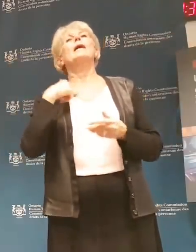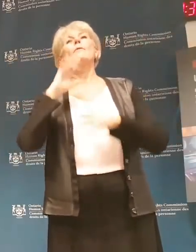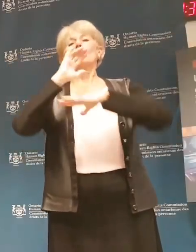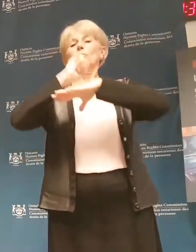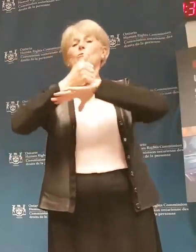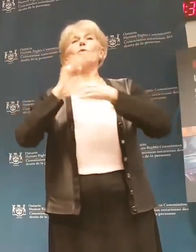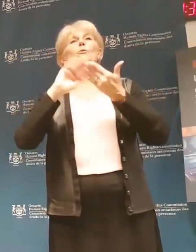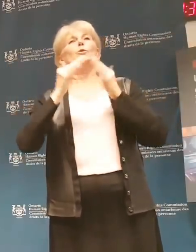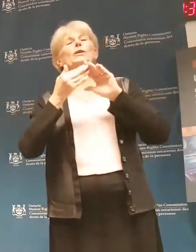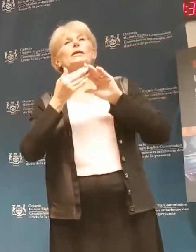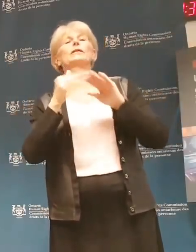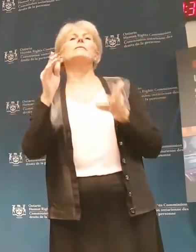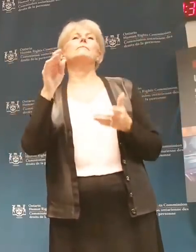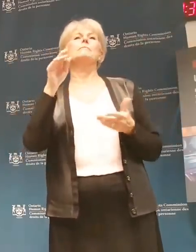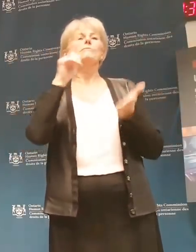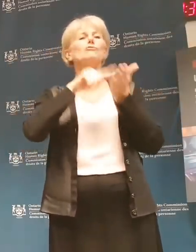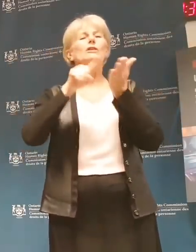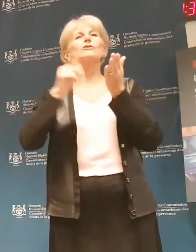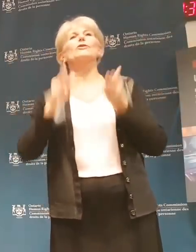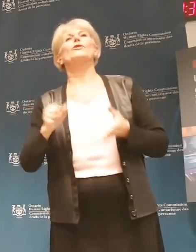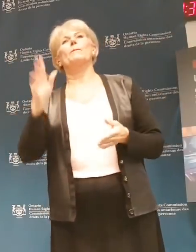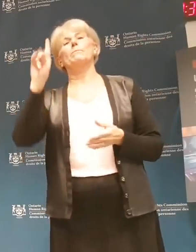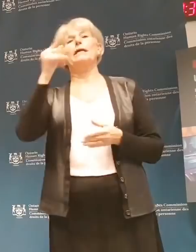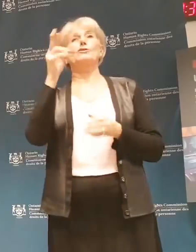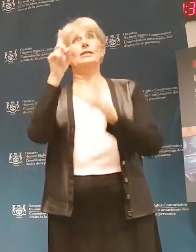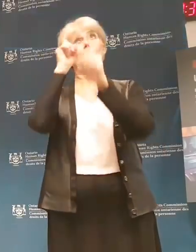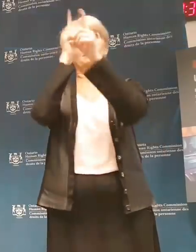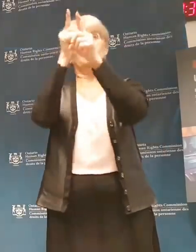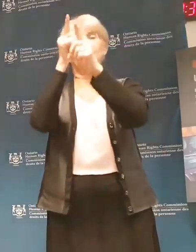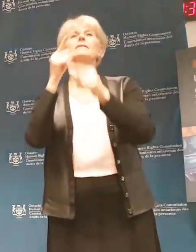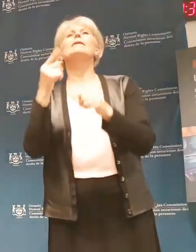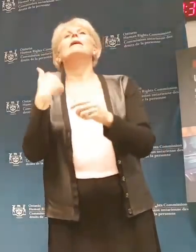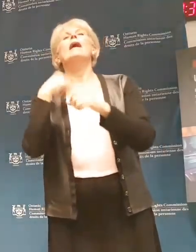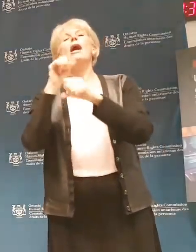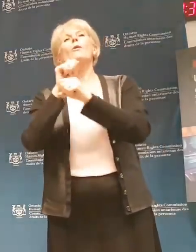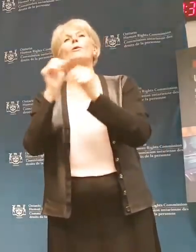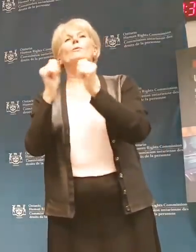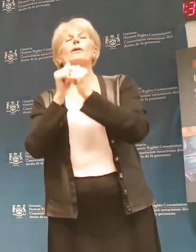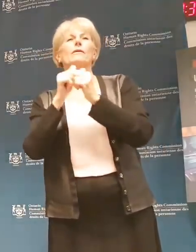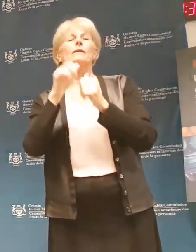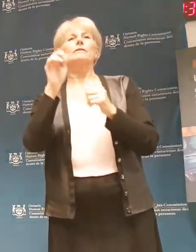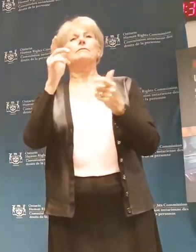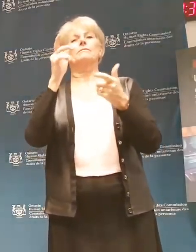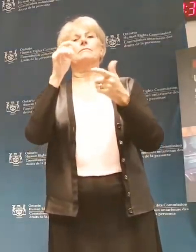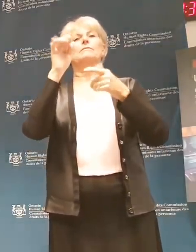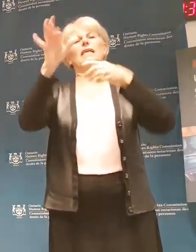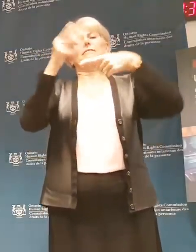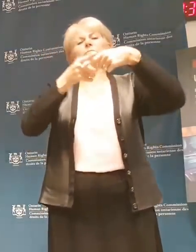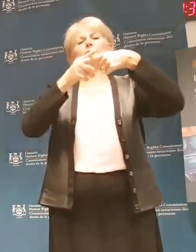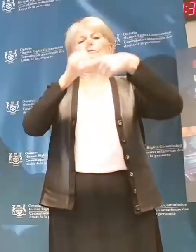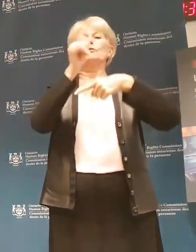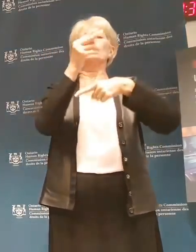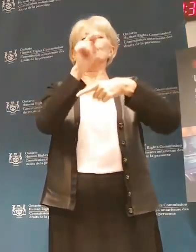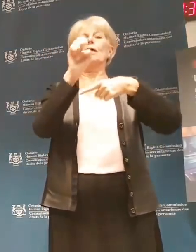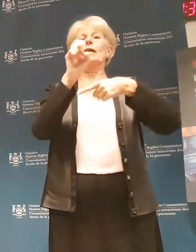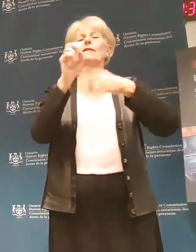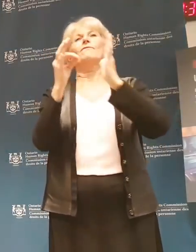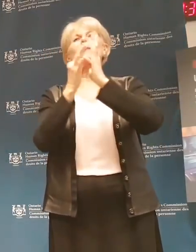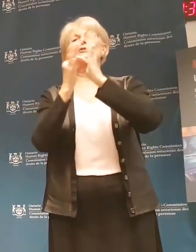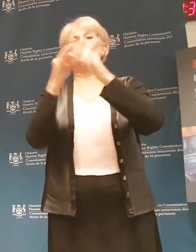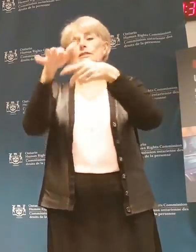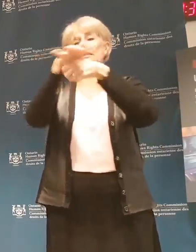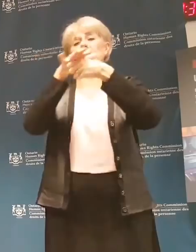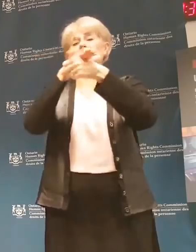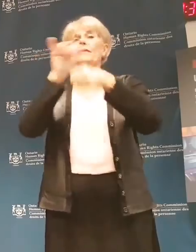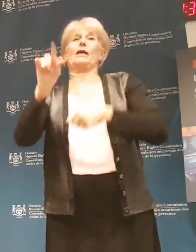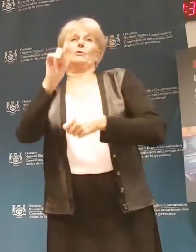researcher, PhD candidate in sociology at York, and I work with Success Beyond Limits, which is based in Jane and Finch, tucked away in the northwest corner